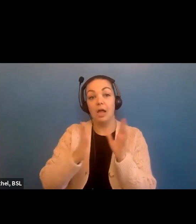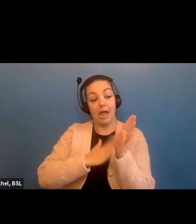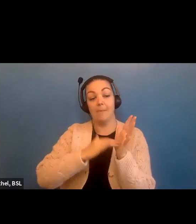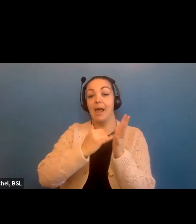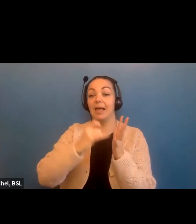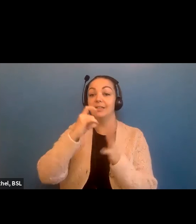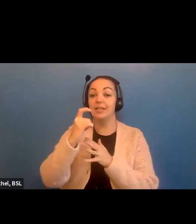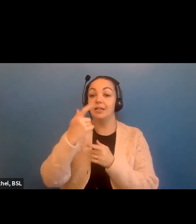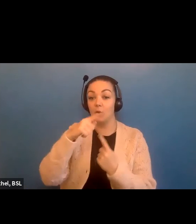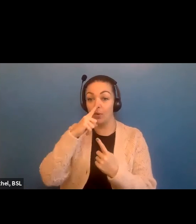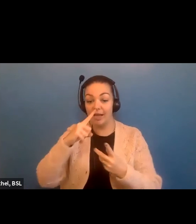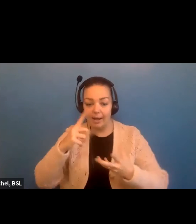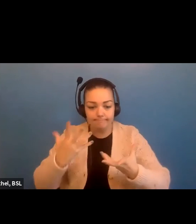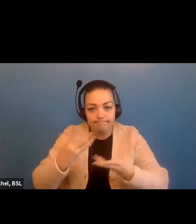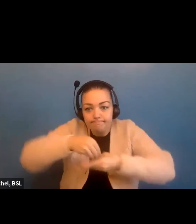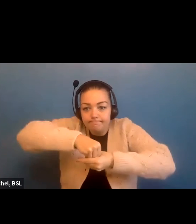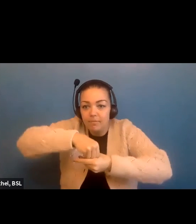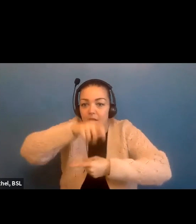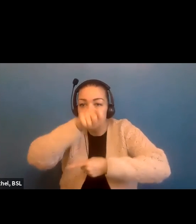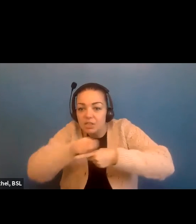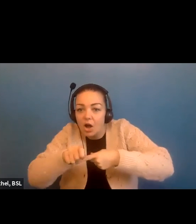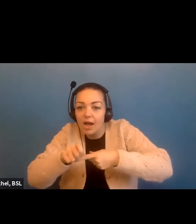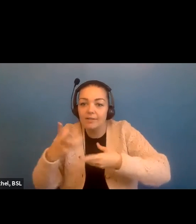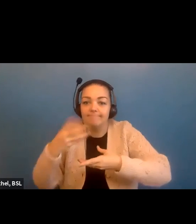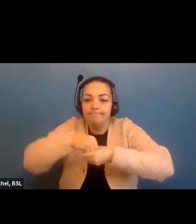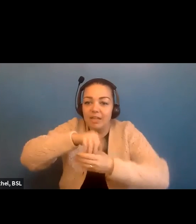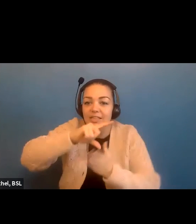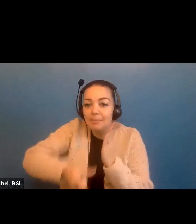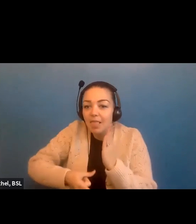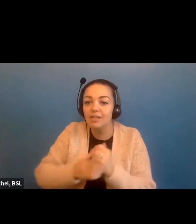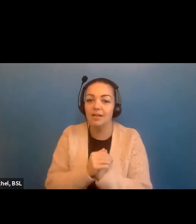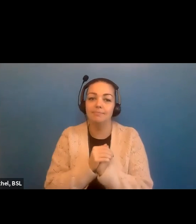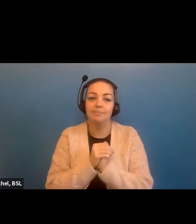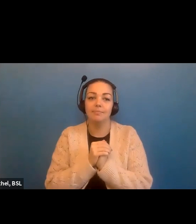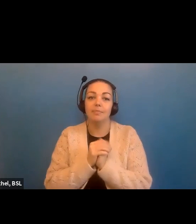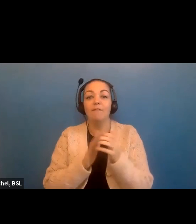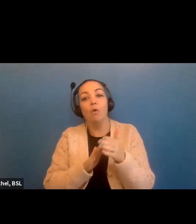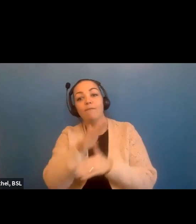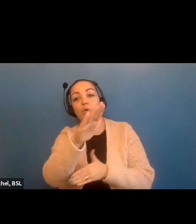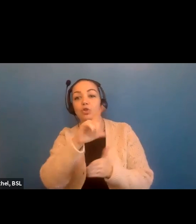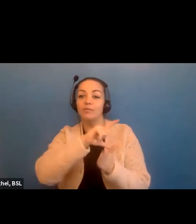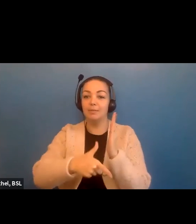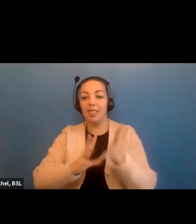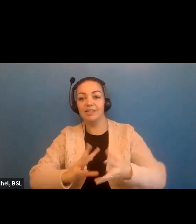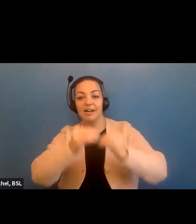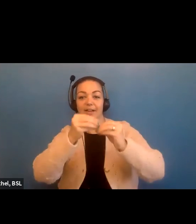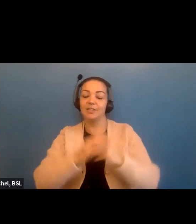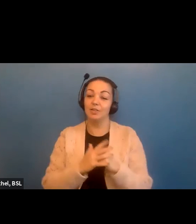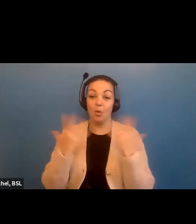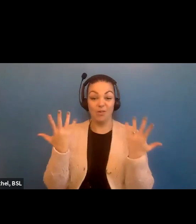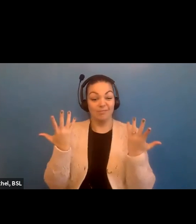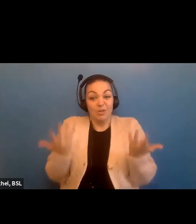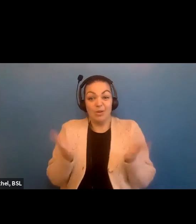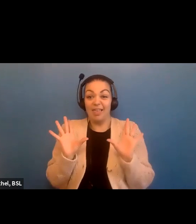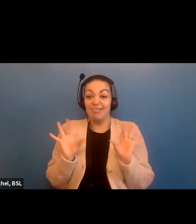learning and to the creation of kind of the next generation of pioneers within disability innovation. So that's all from Disability Innovation Live today. Thank you